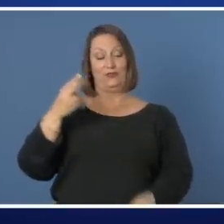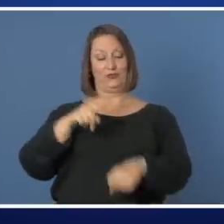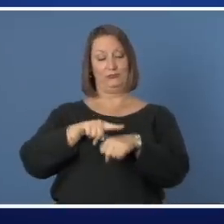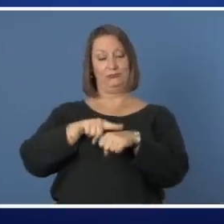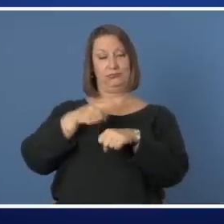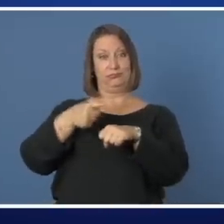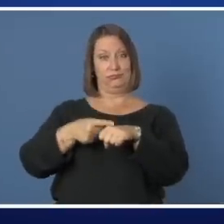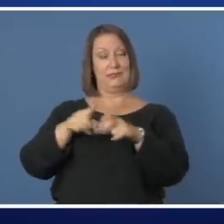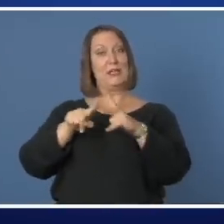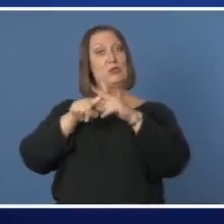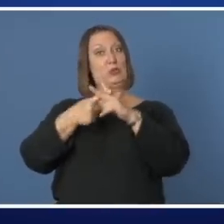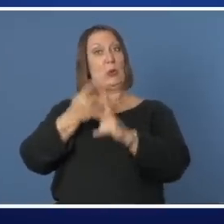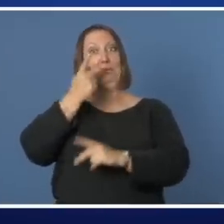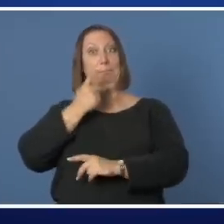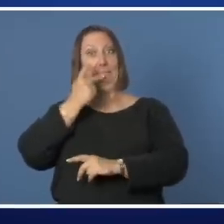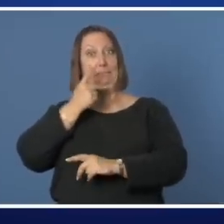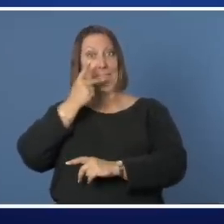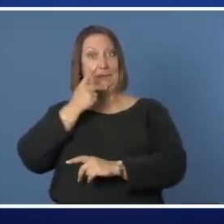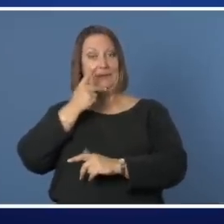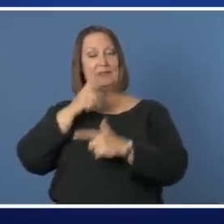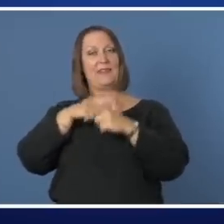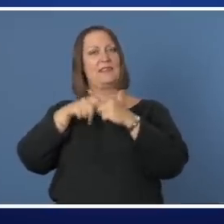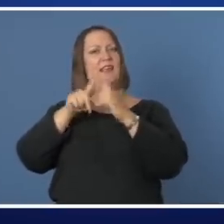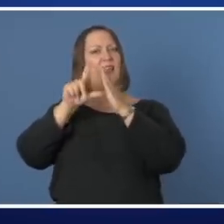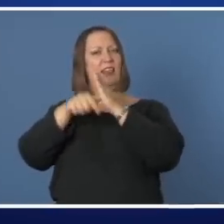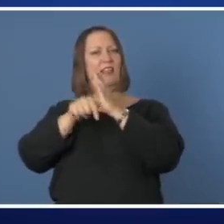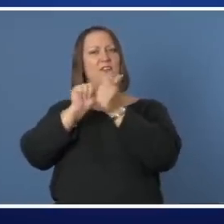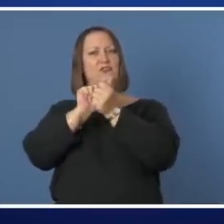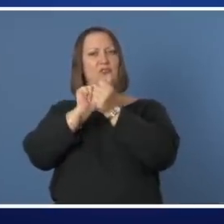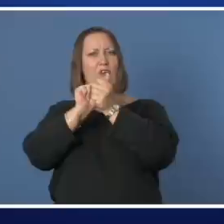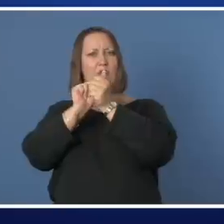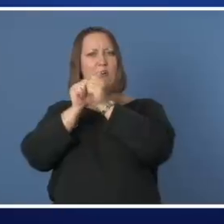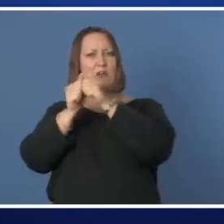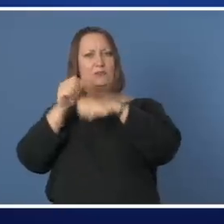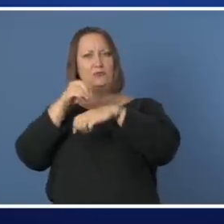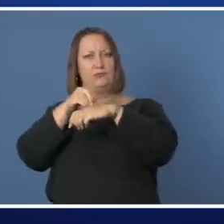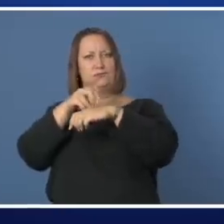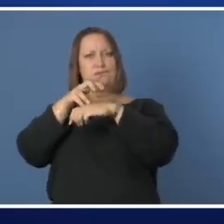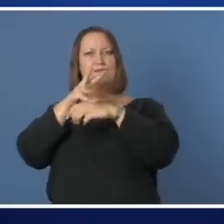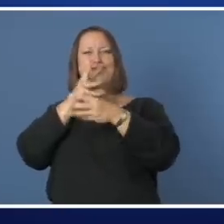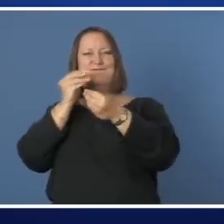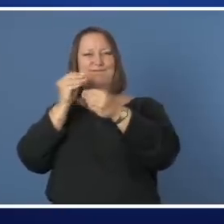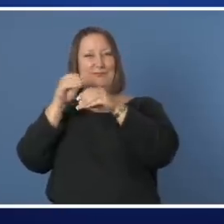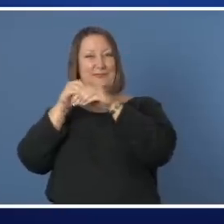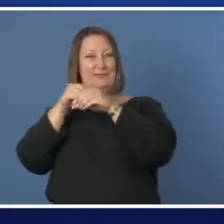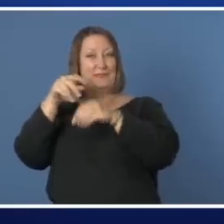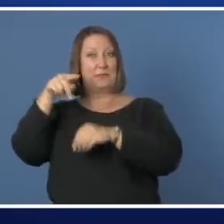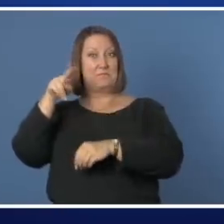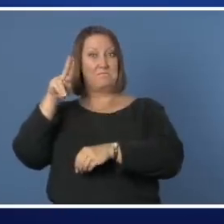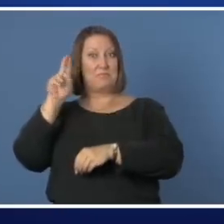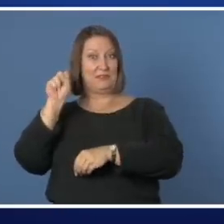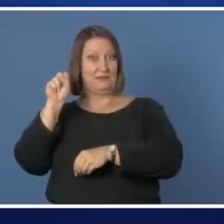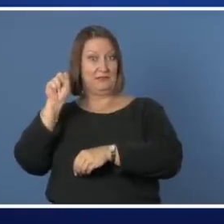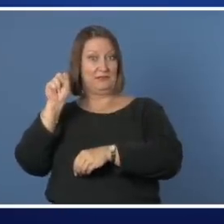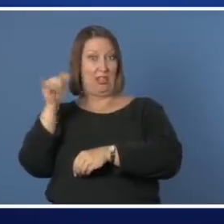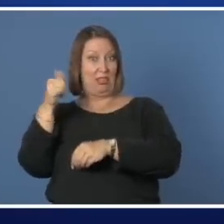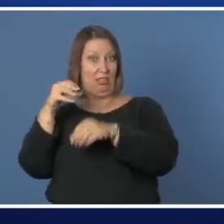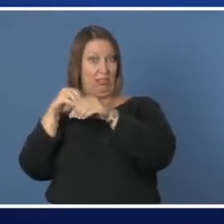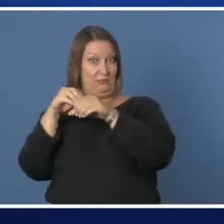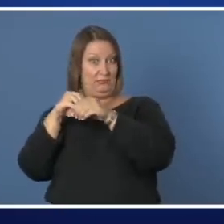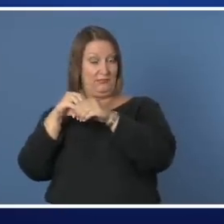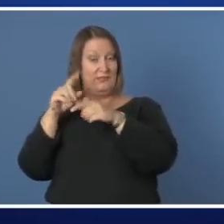pink rash turns into pus filled lesions that become crusty on day